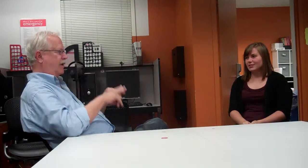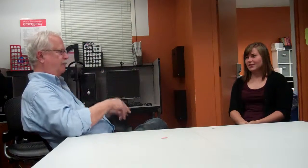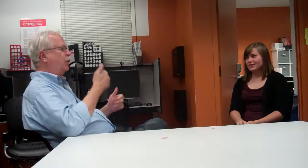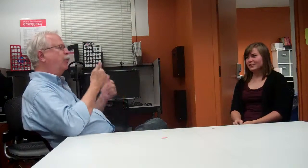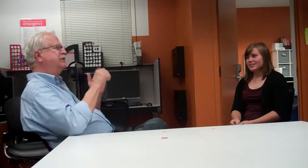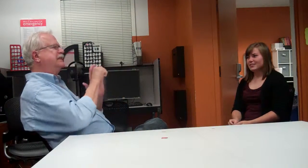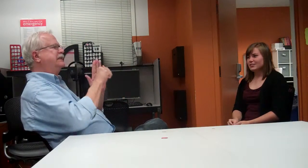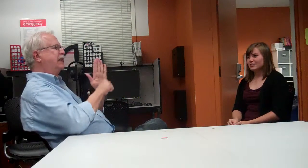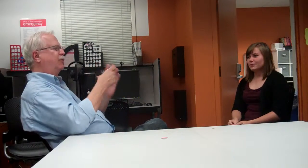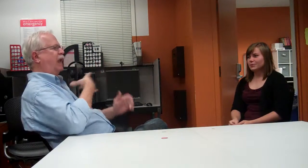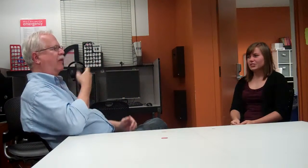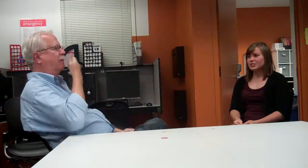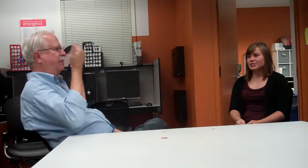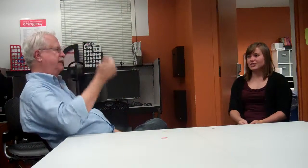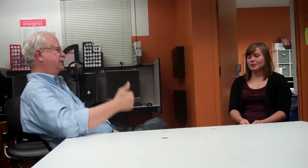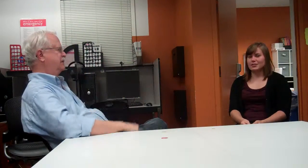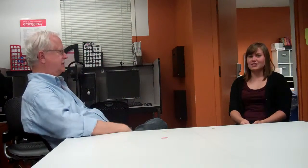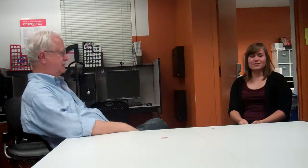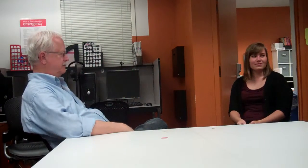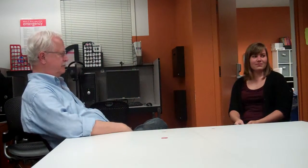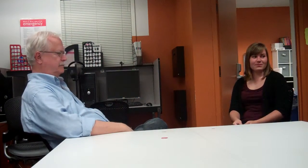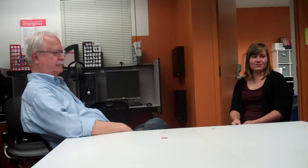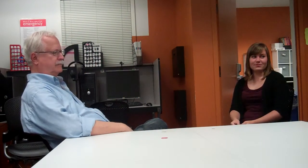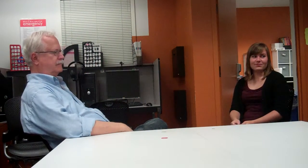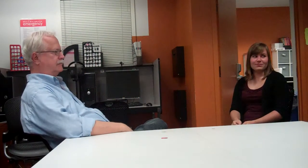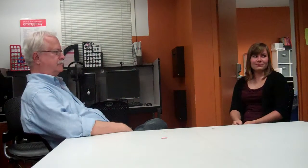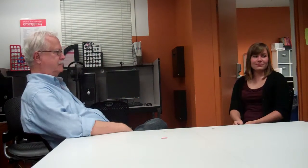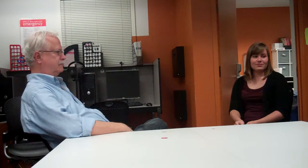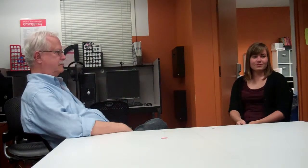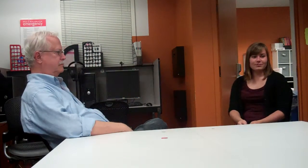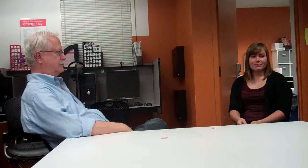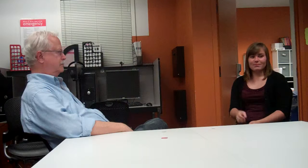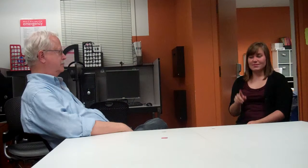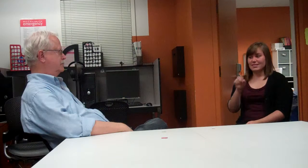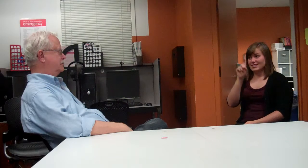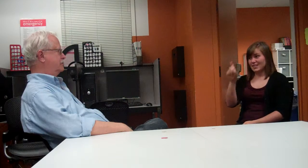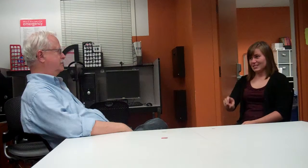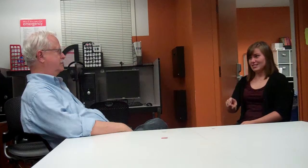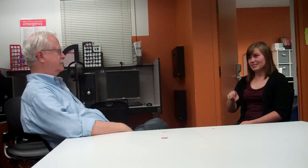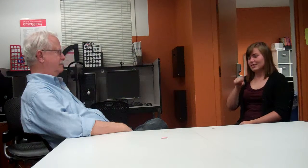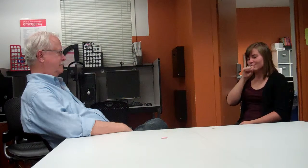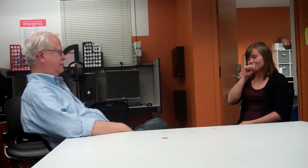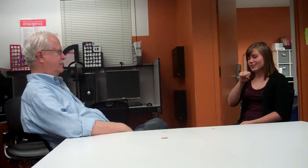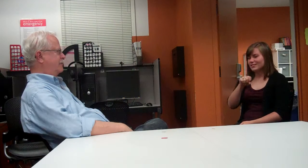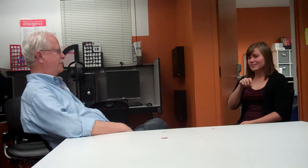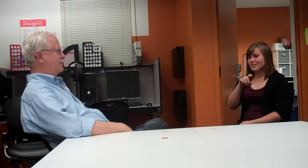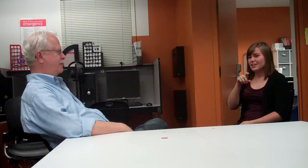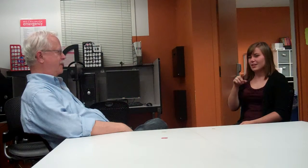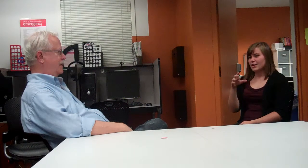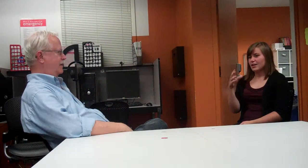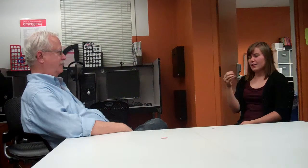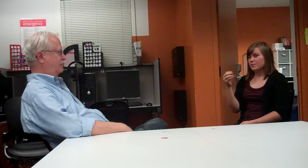Oh, good. That sounds good. Which states do you like best? I love Texas, and the Carolinas are beautiful.